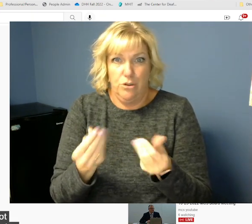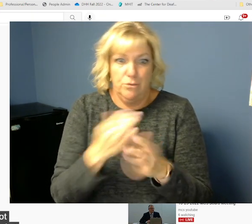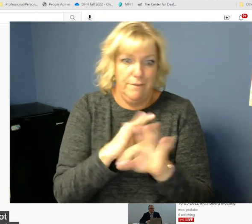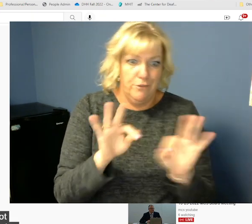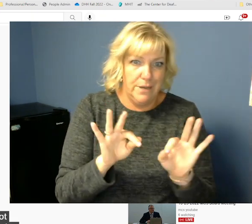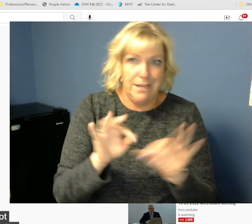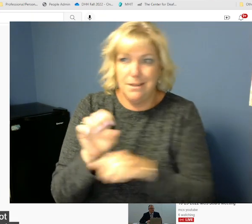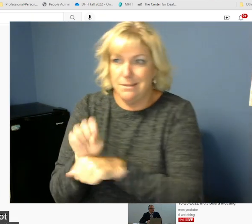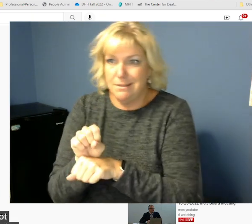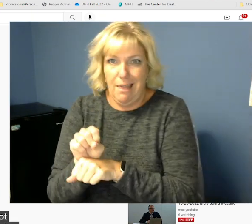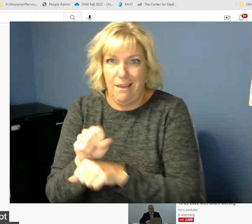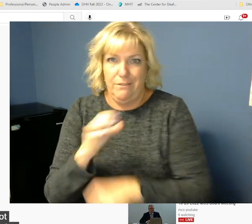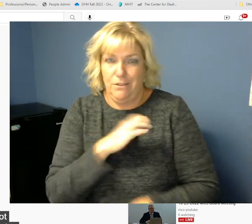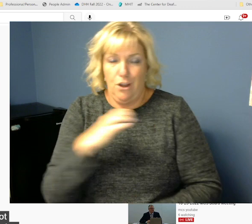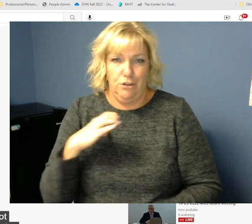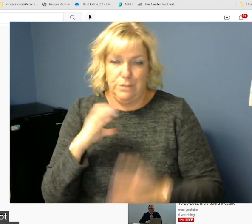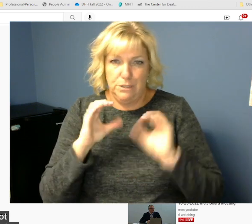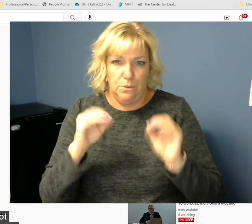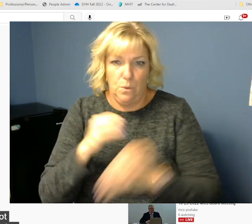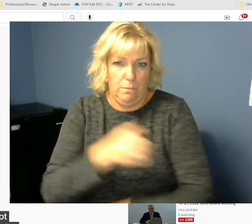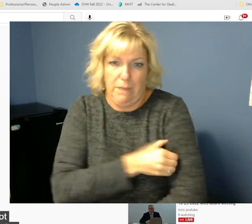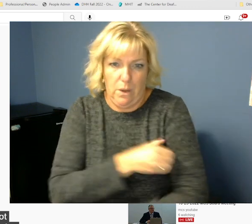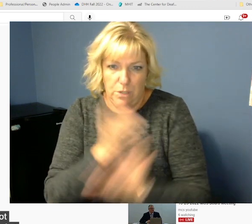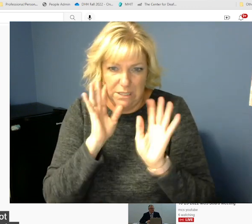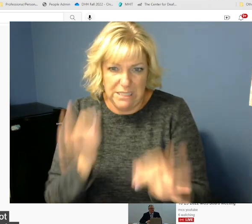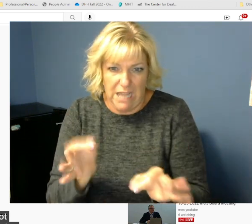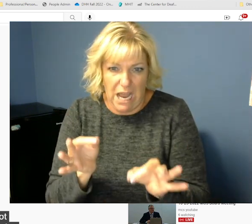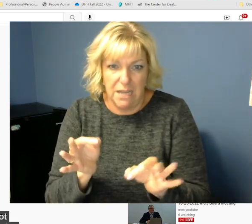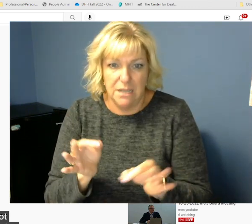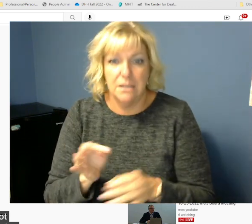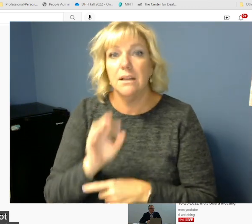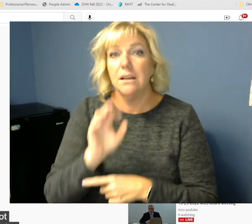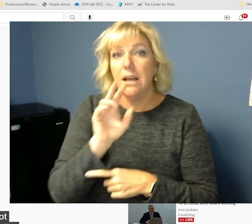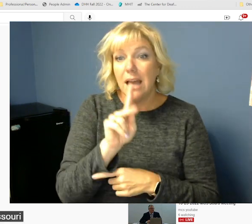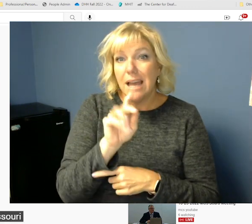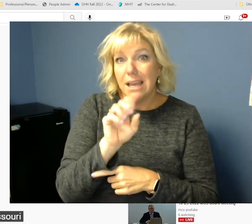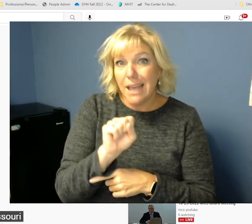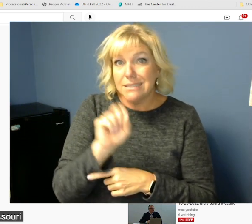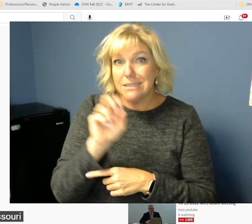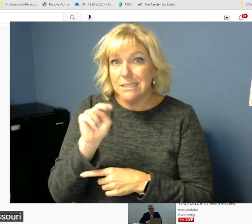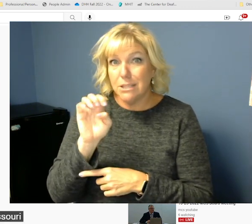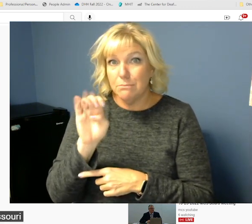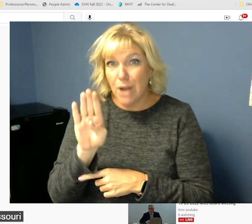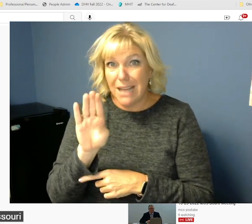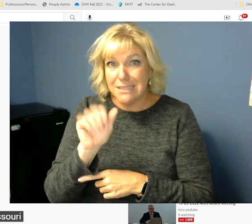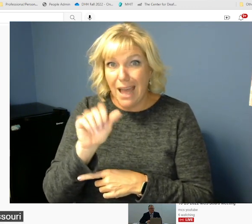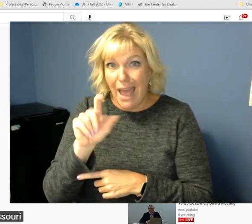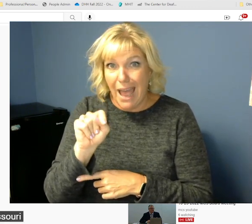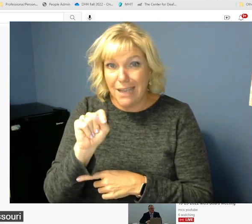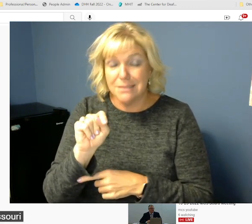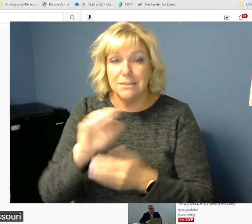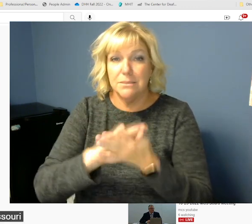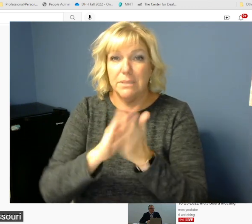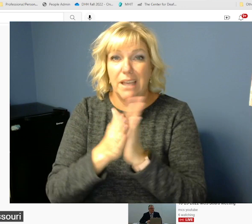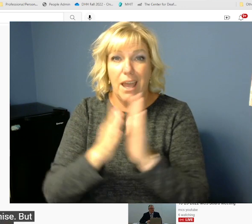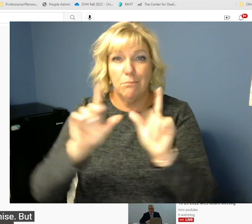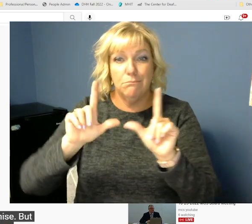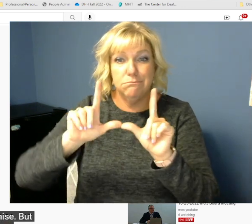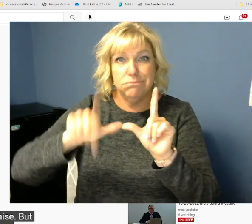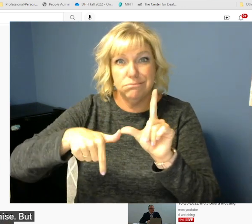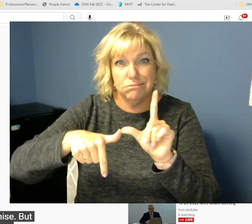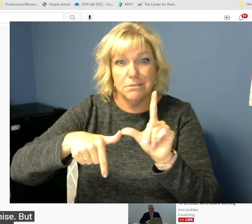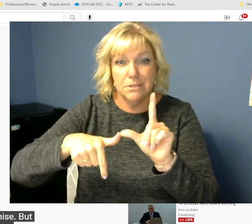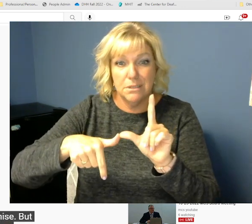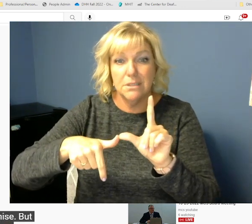free. Which, if the Kansas-Nebraska Act hadn't been invalidated, the Missouri Compromise, Taney